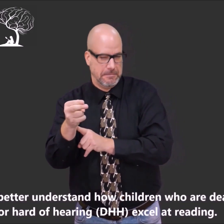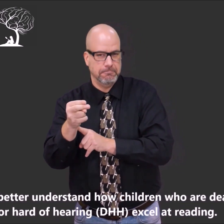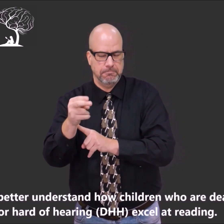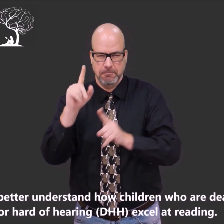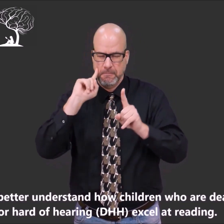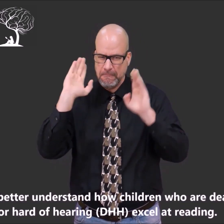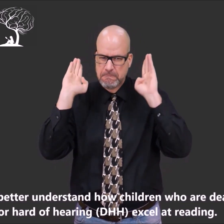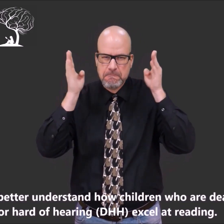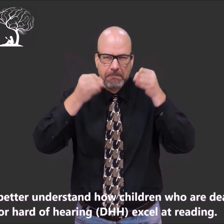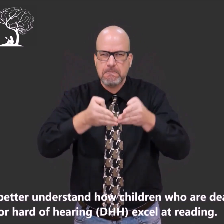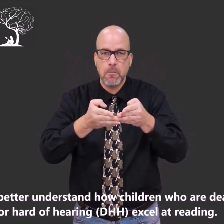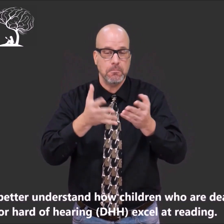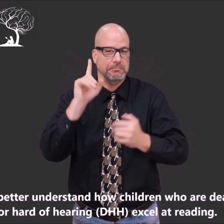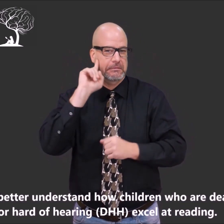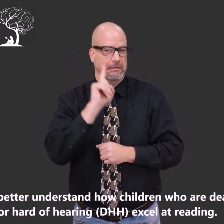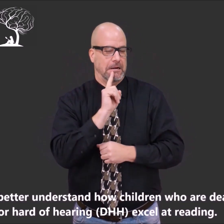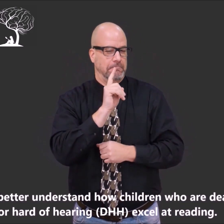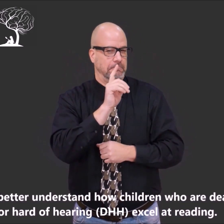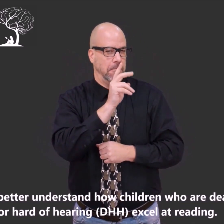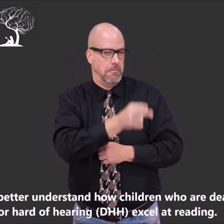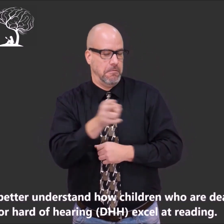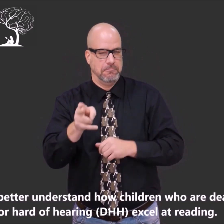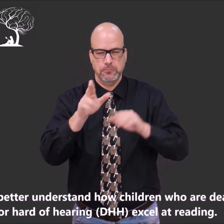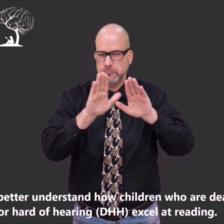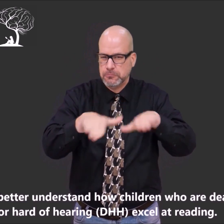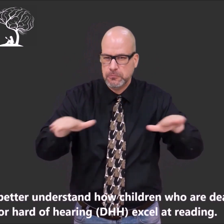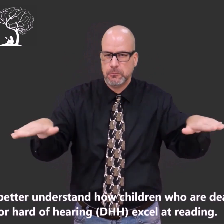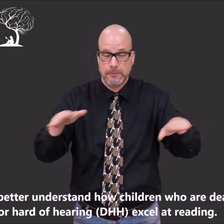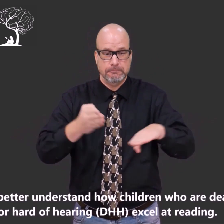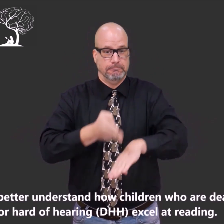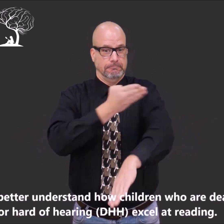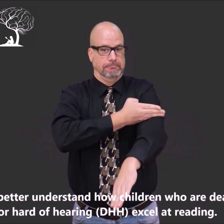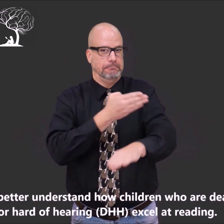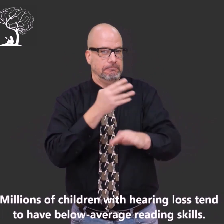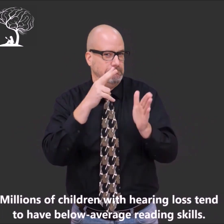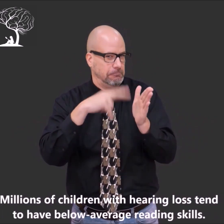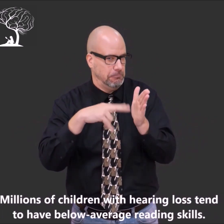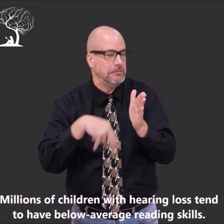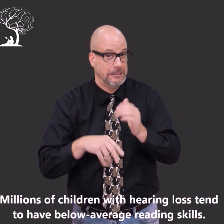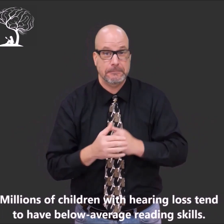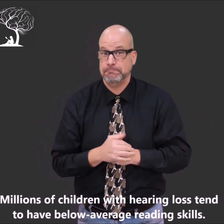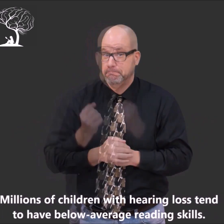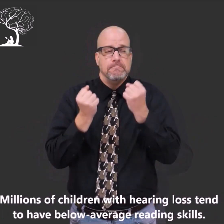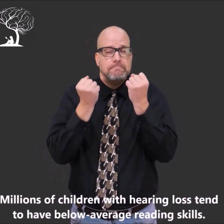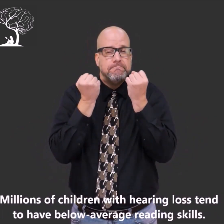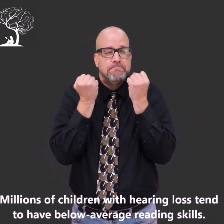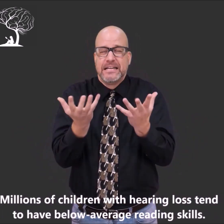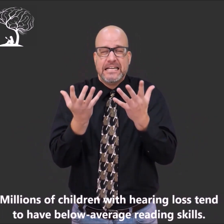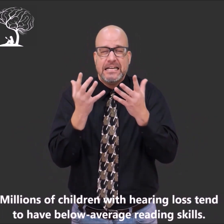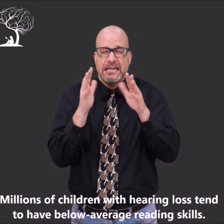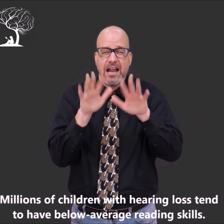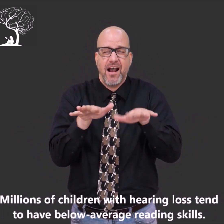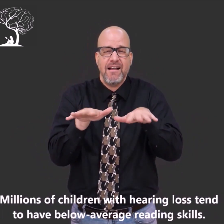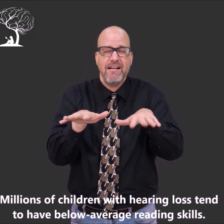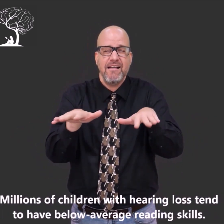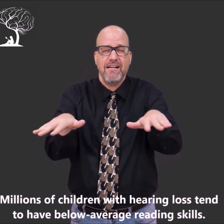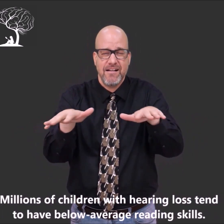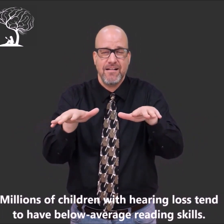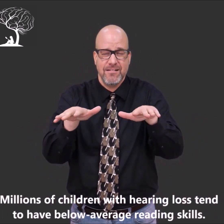to better understand how children who are deaf or hard of hearing excel at reading. Millions of children with hearing loss tend